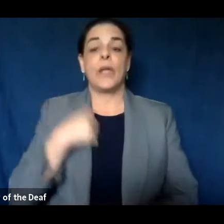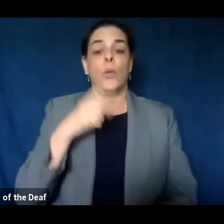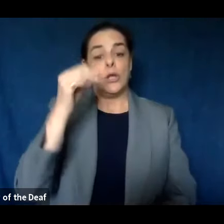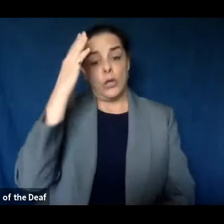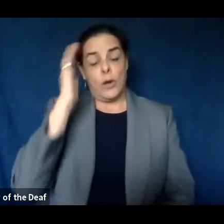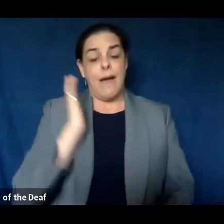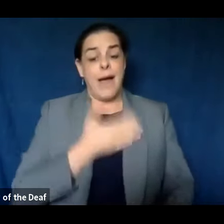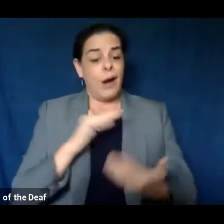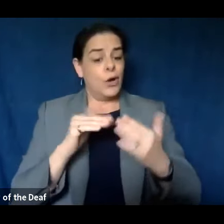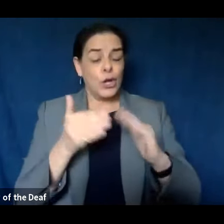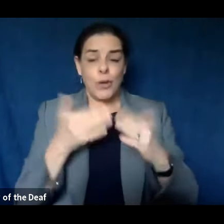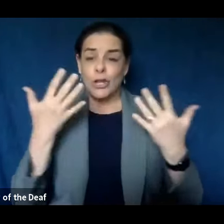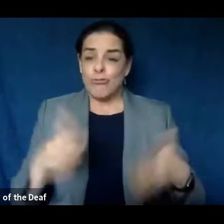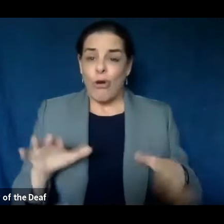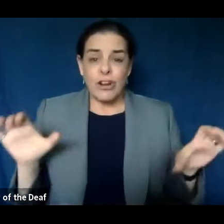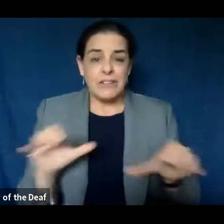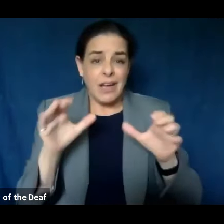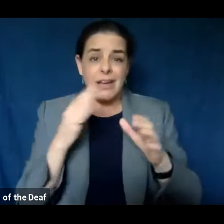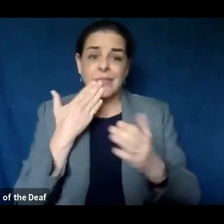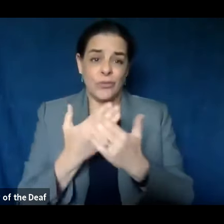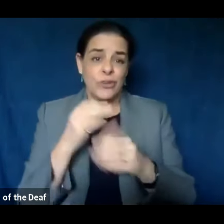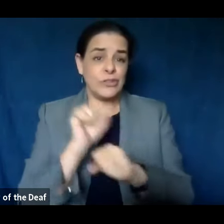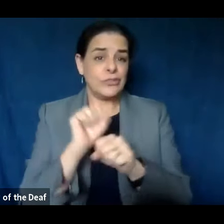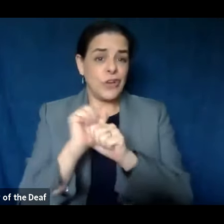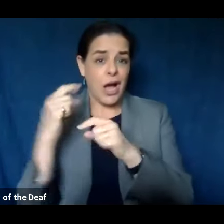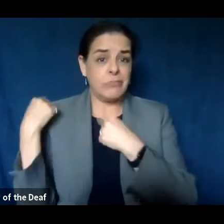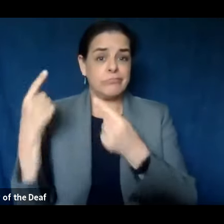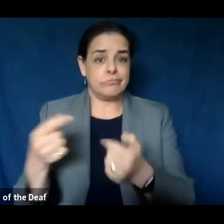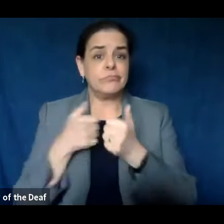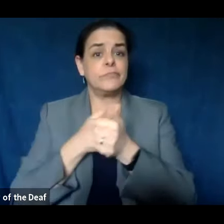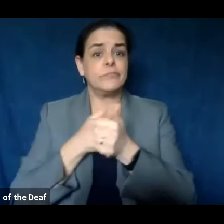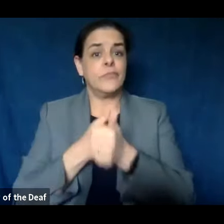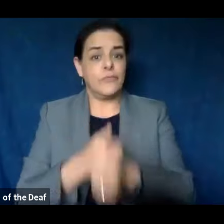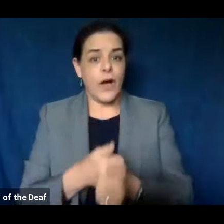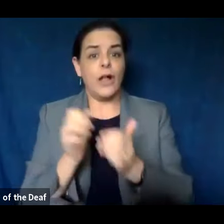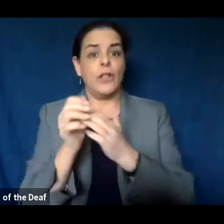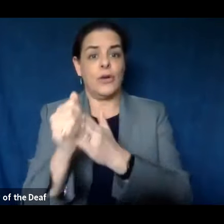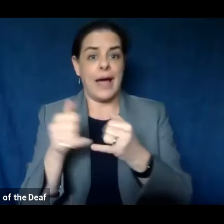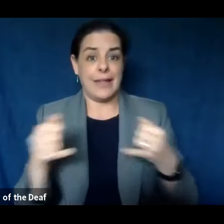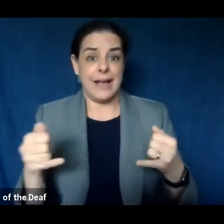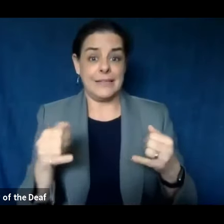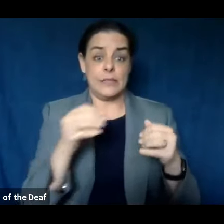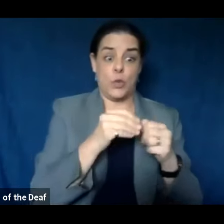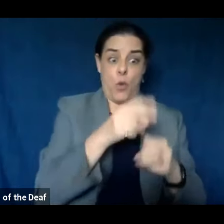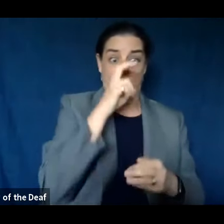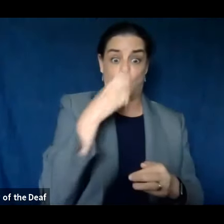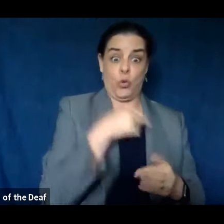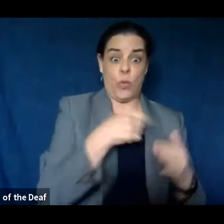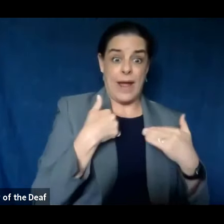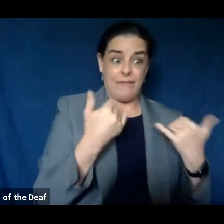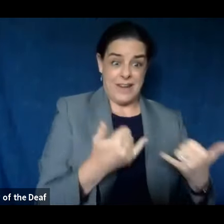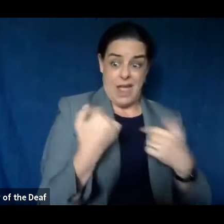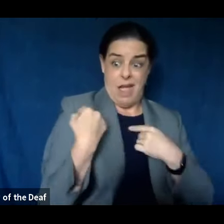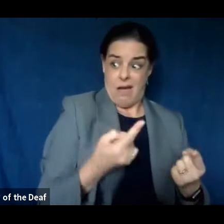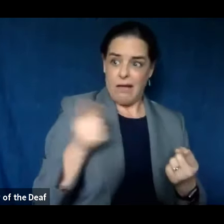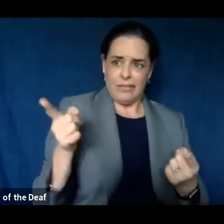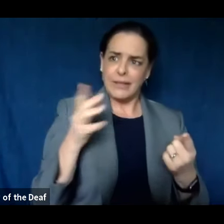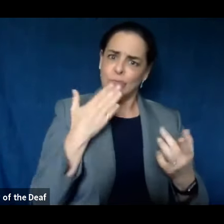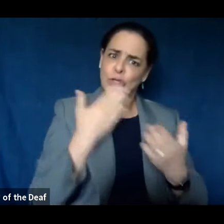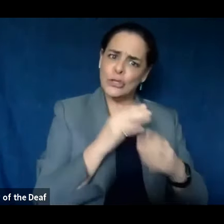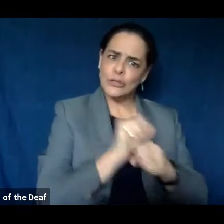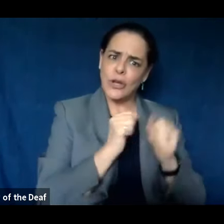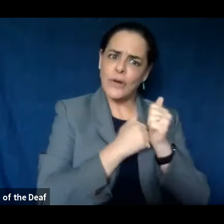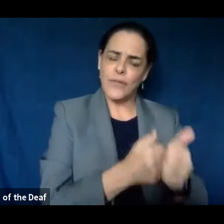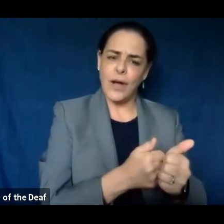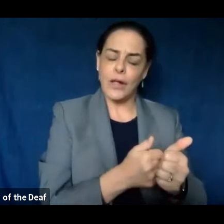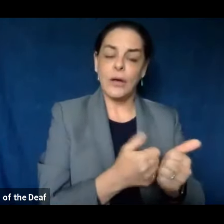community has done a really, really good job of following the guidelines, the more strict guidelines we have in place now. It was a little easier